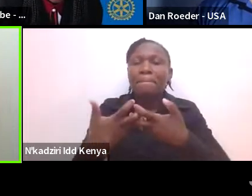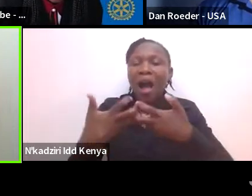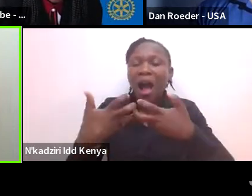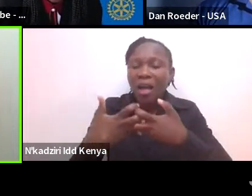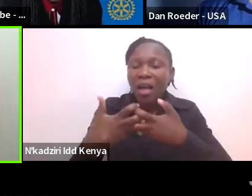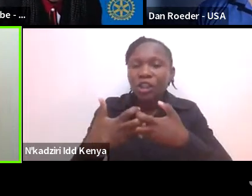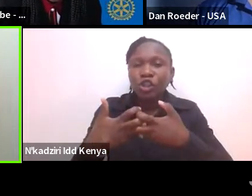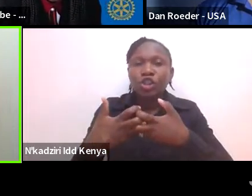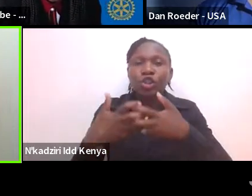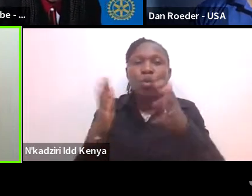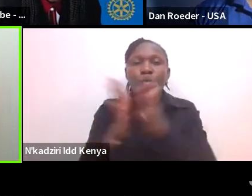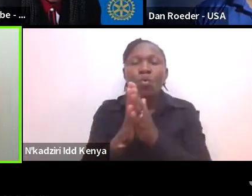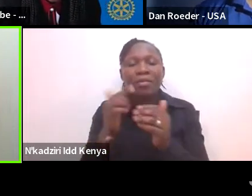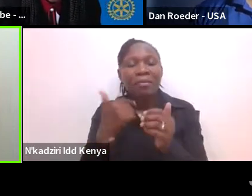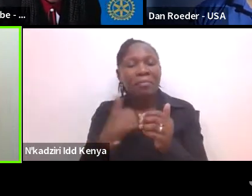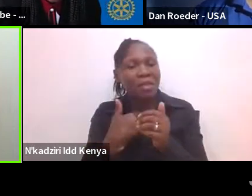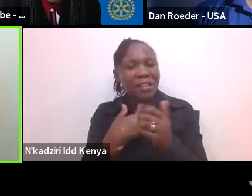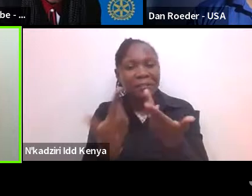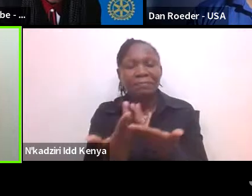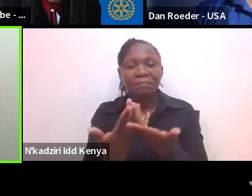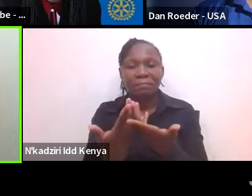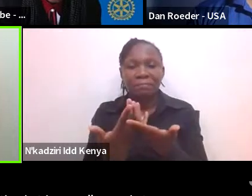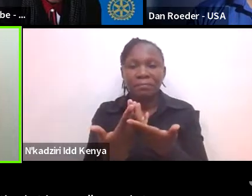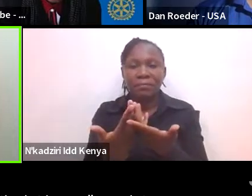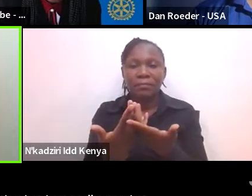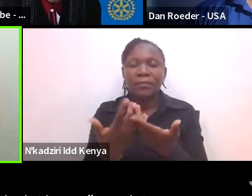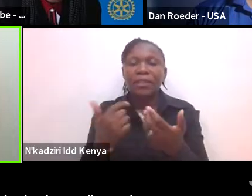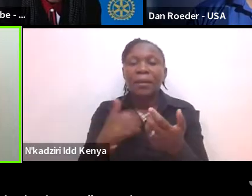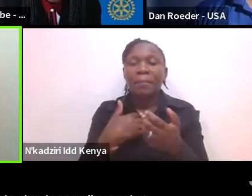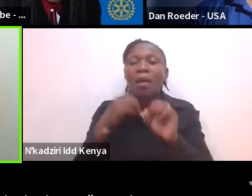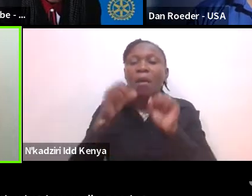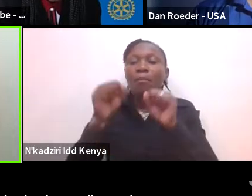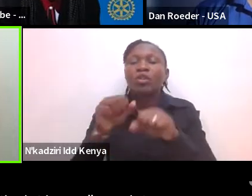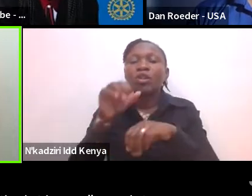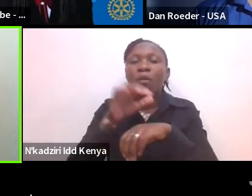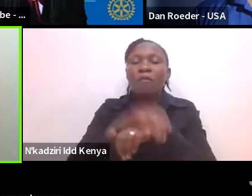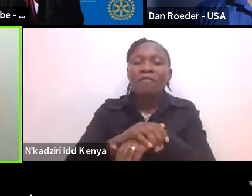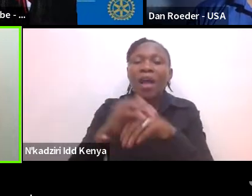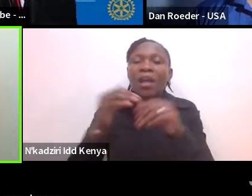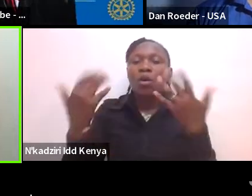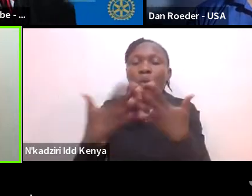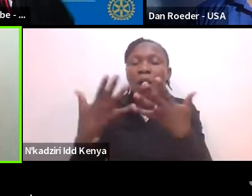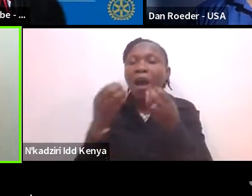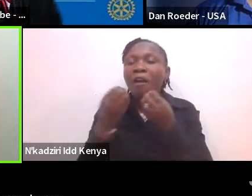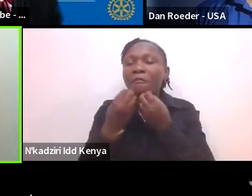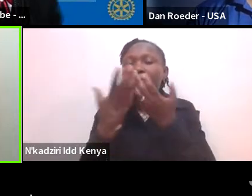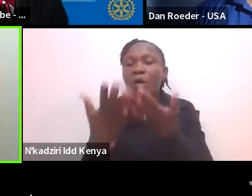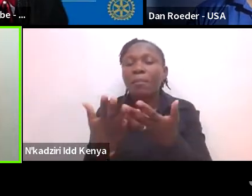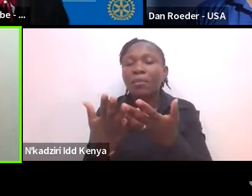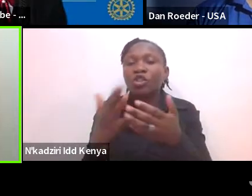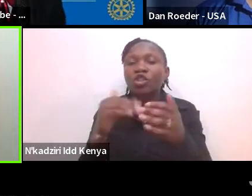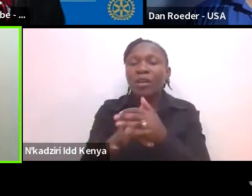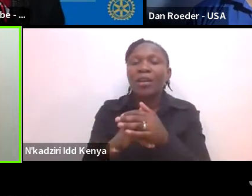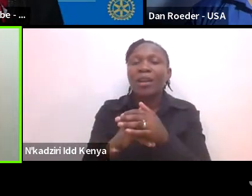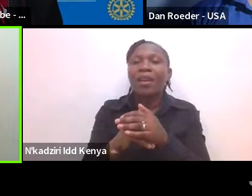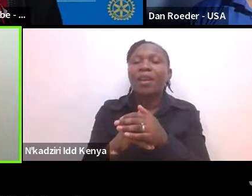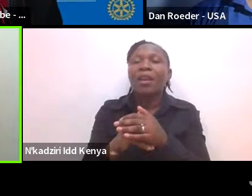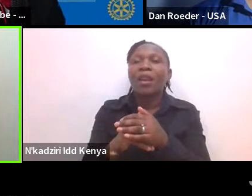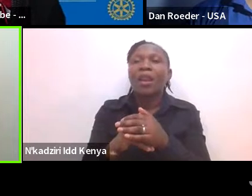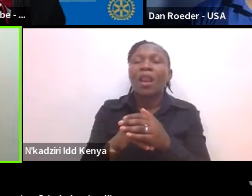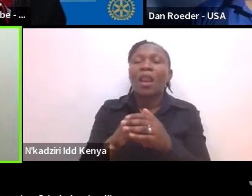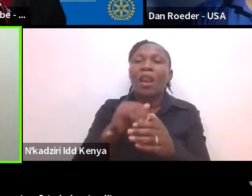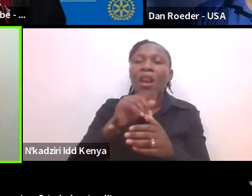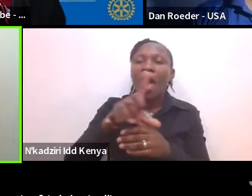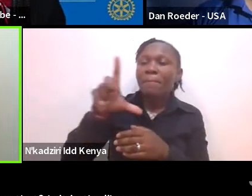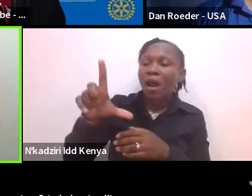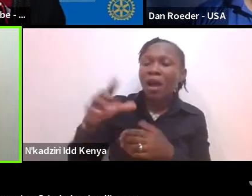really good at? And where do I find information for that? Is it in the library? Do I need to go on the